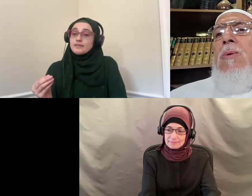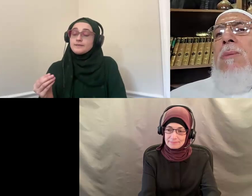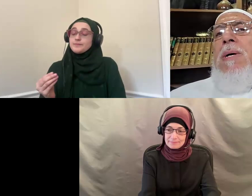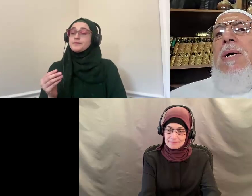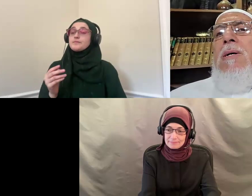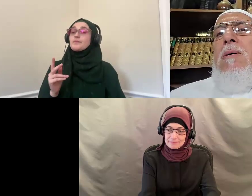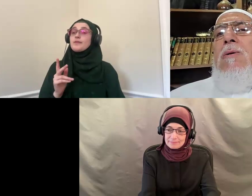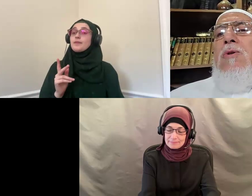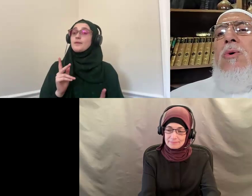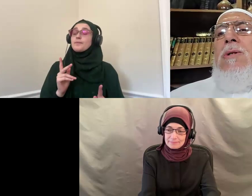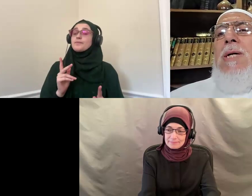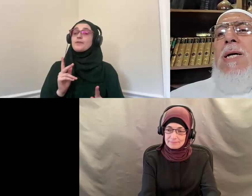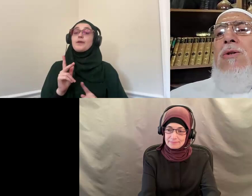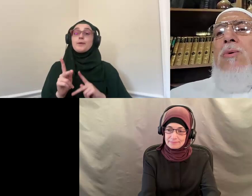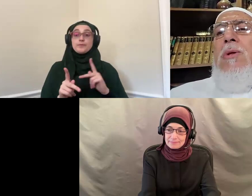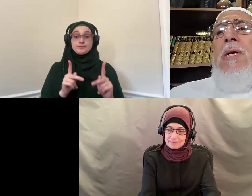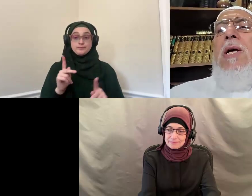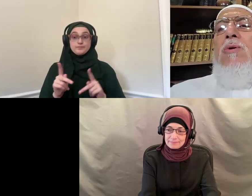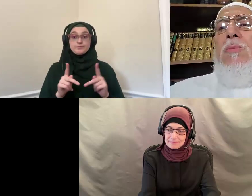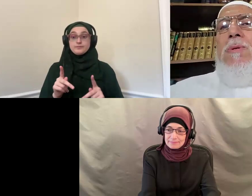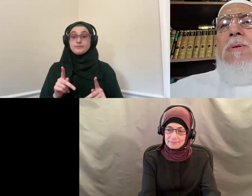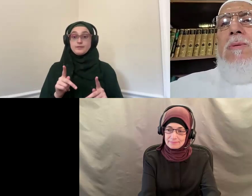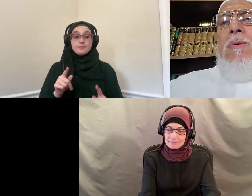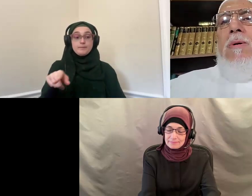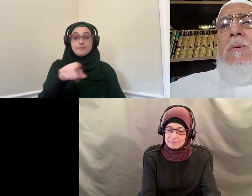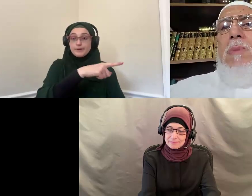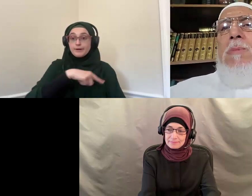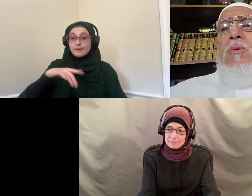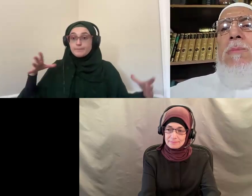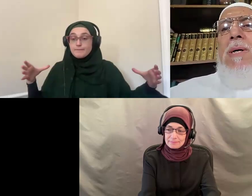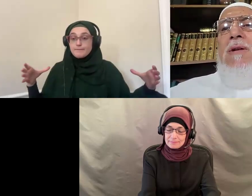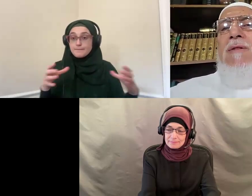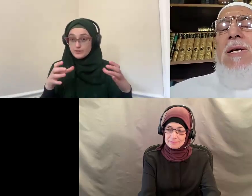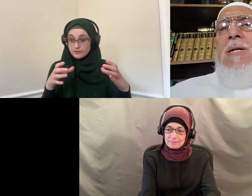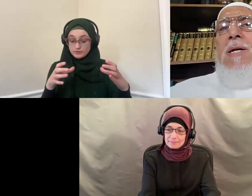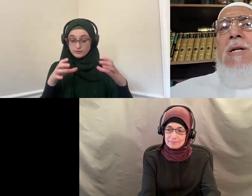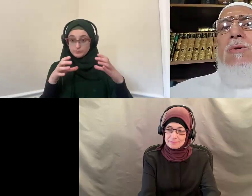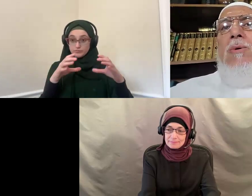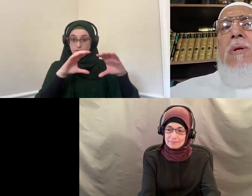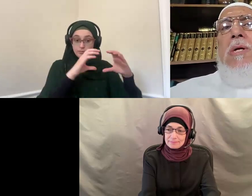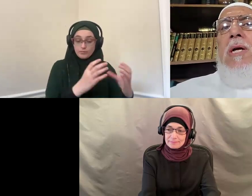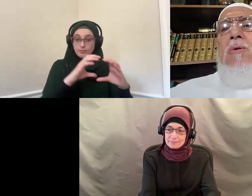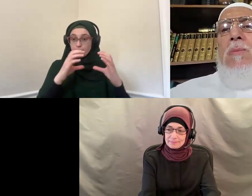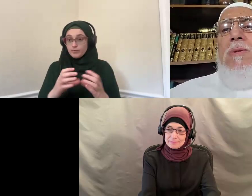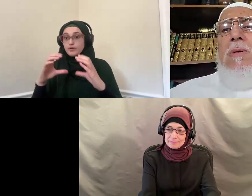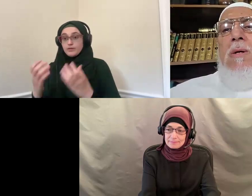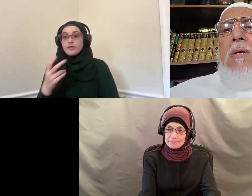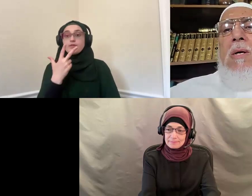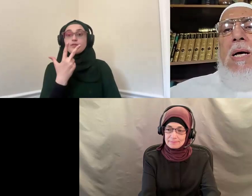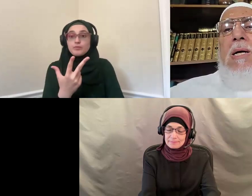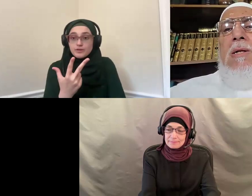people will be sorted into three groups. People will be divided into three